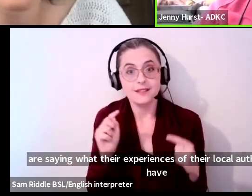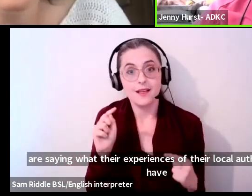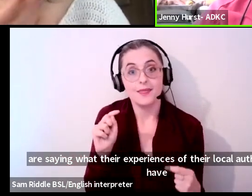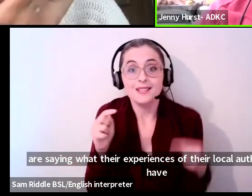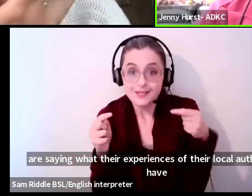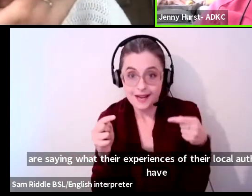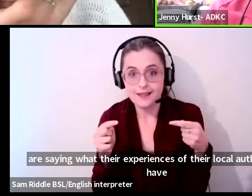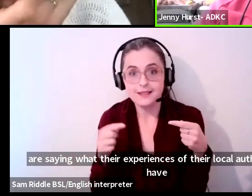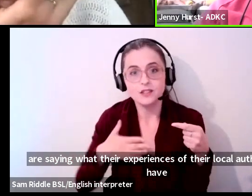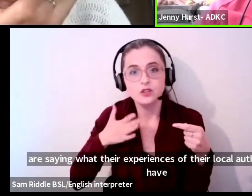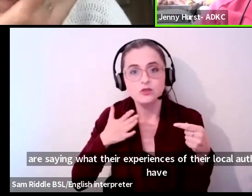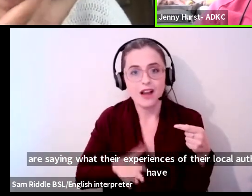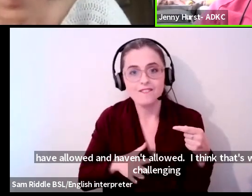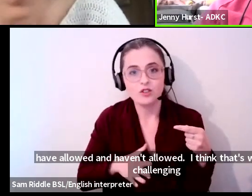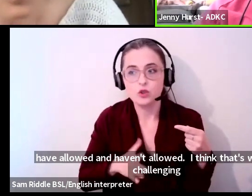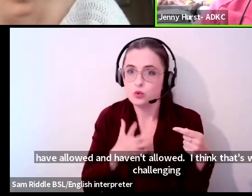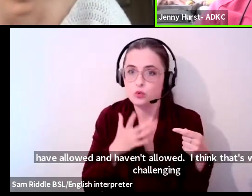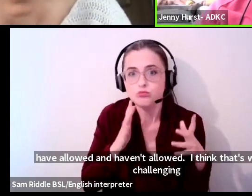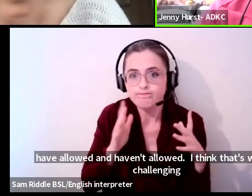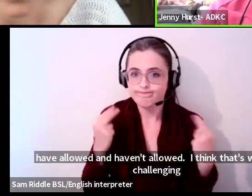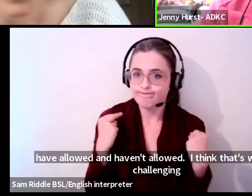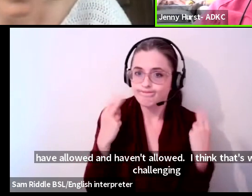challenges need to be brought if